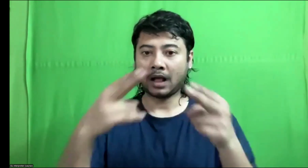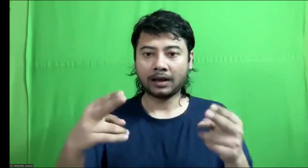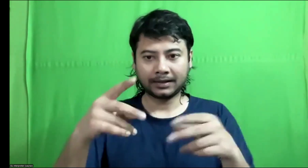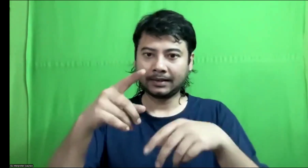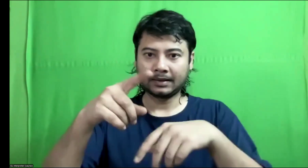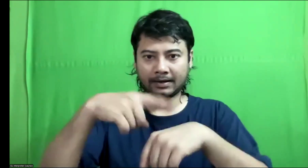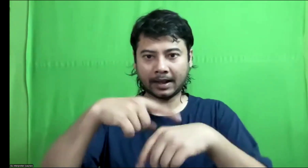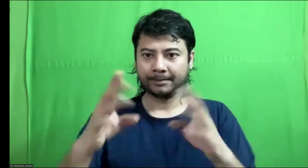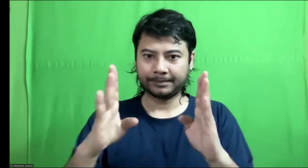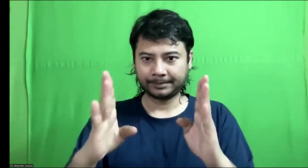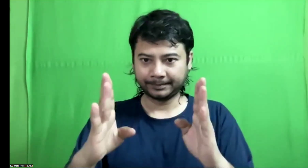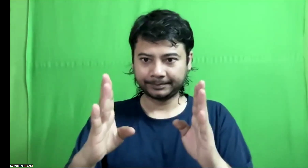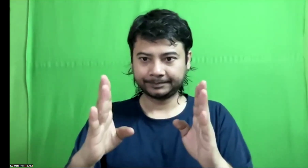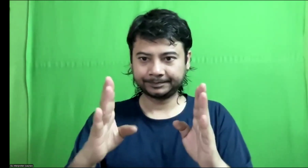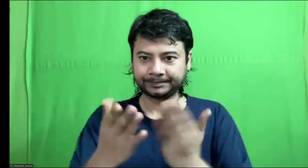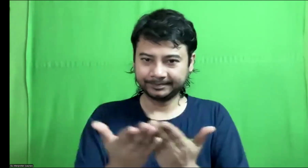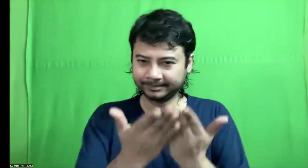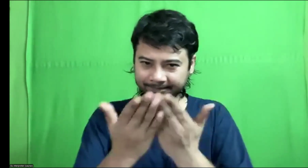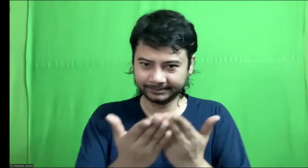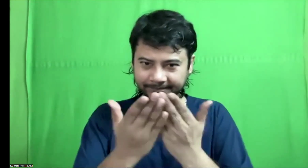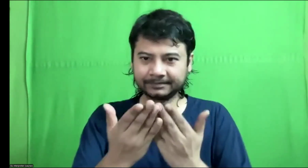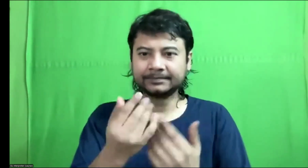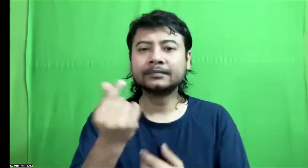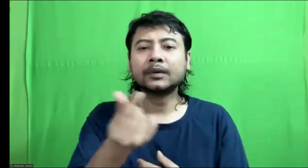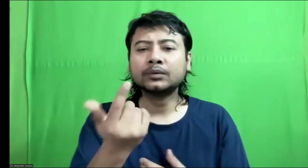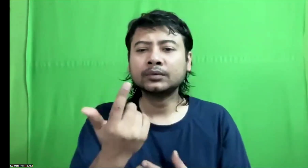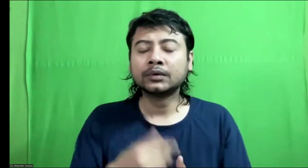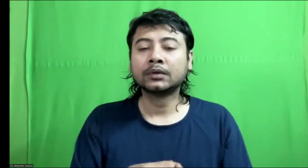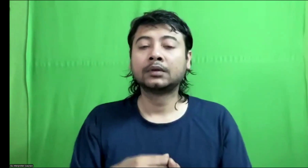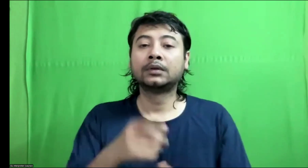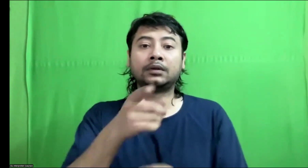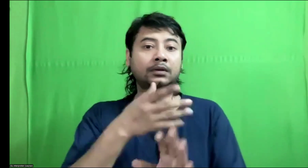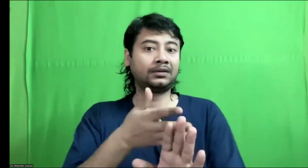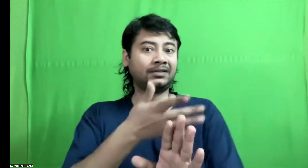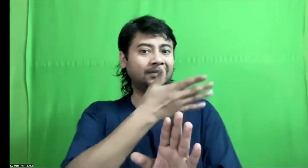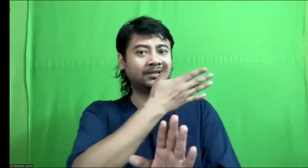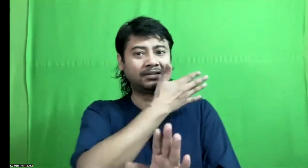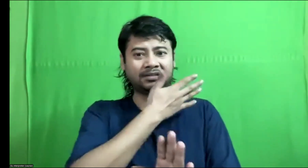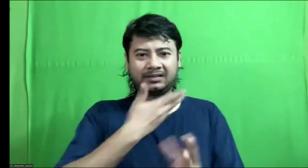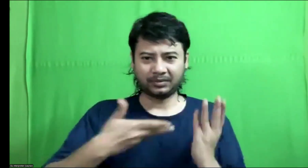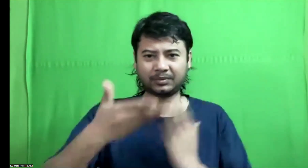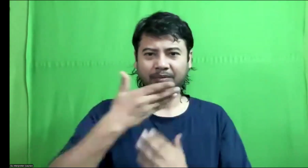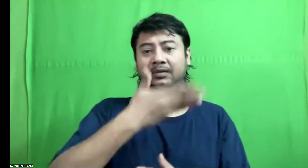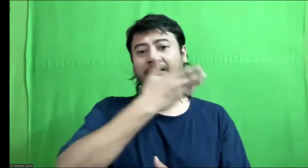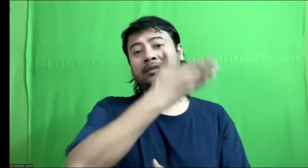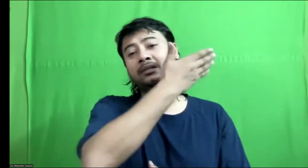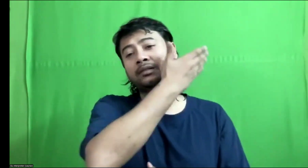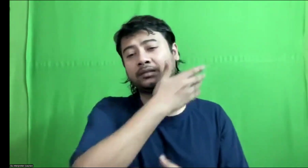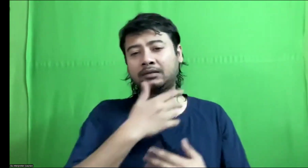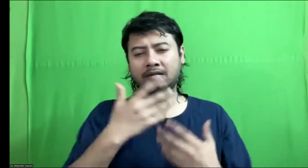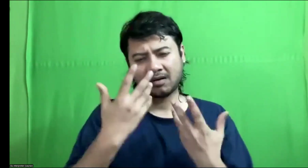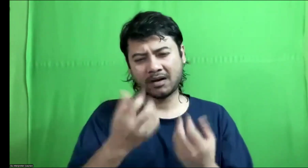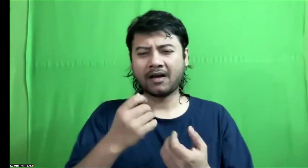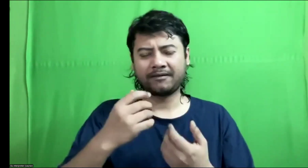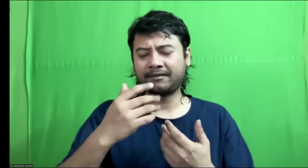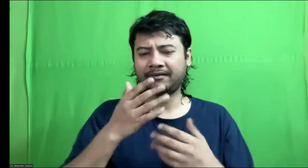these sins, he has accumulated so many sins. Like we know that this is not the